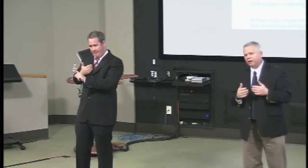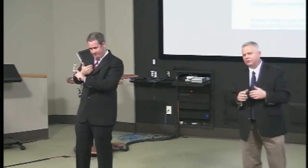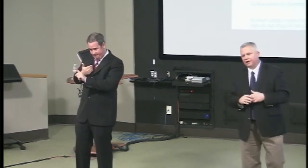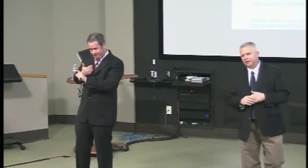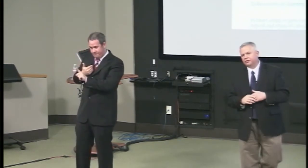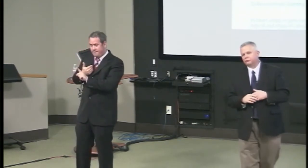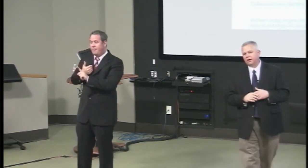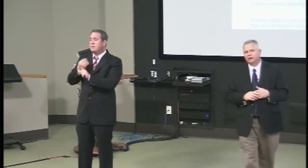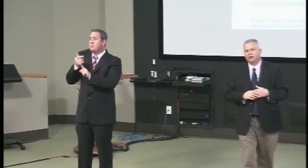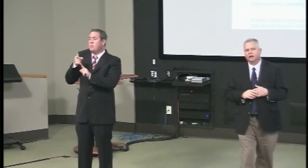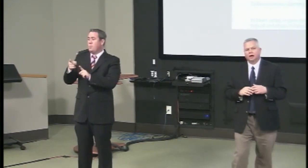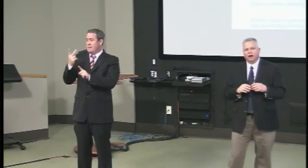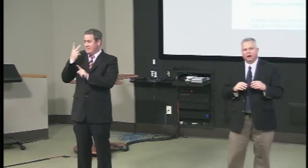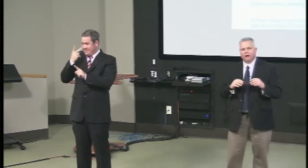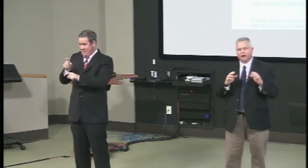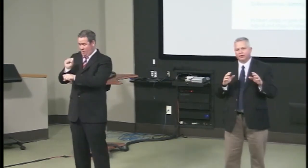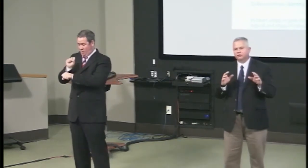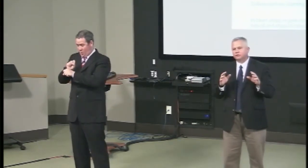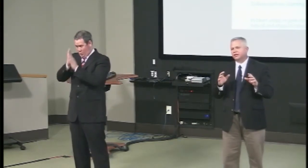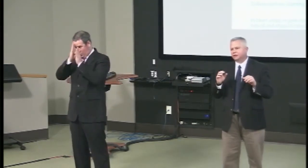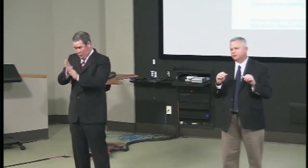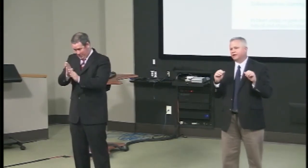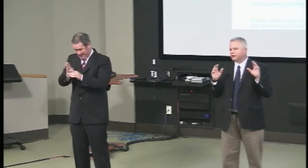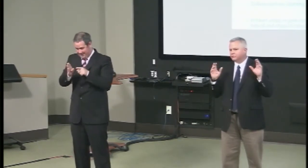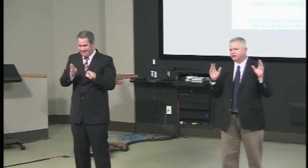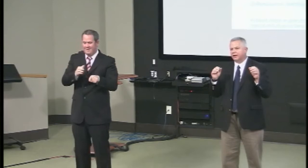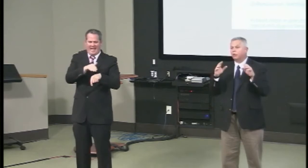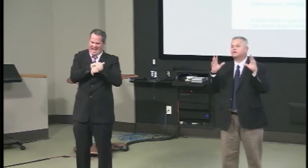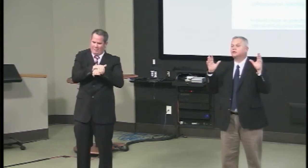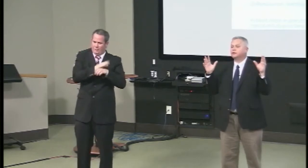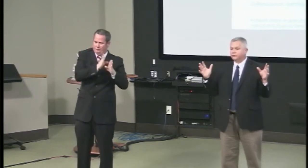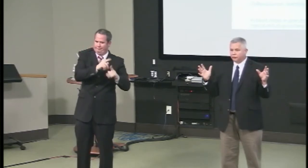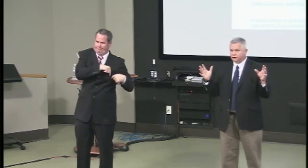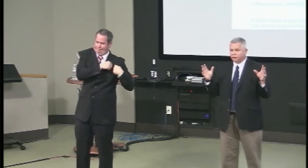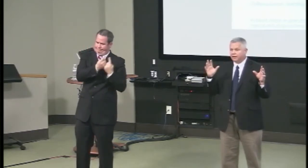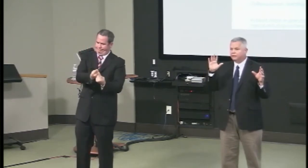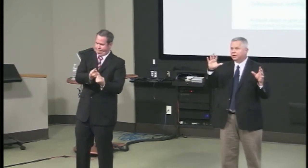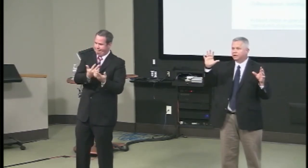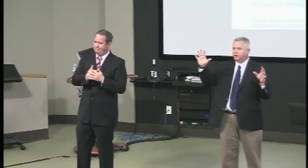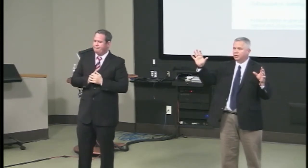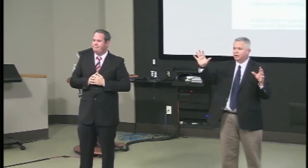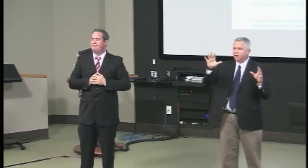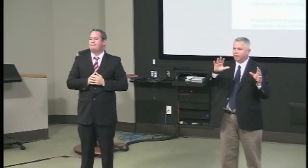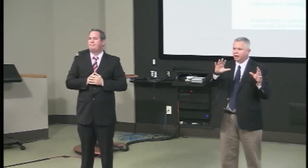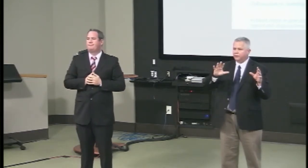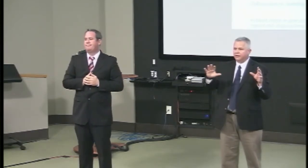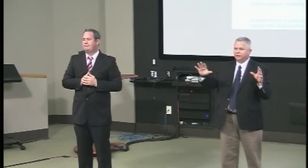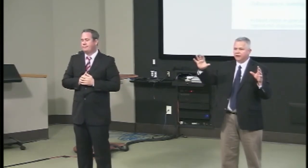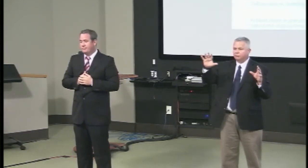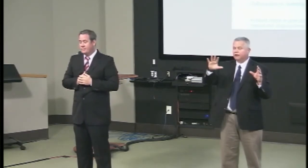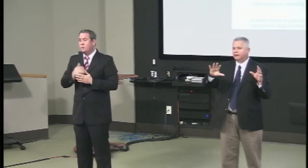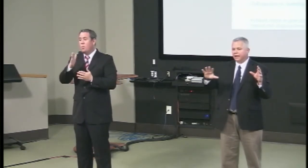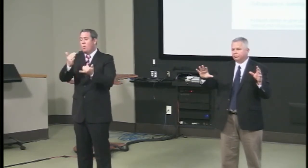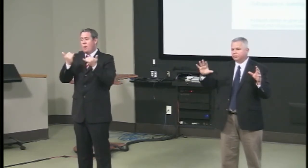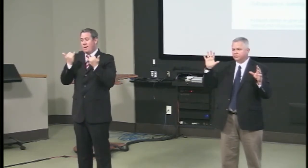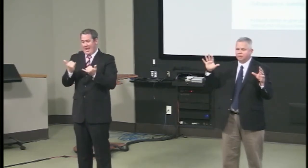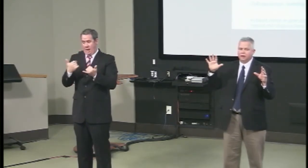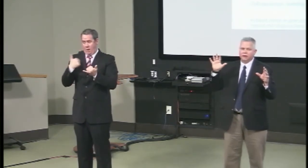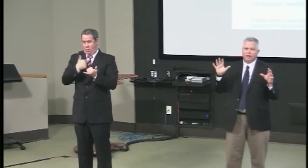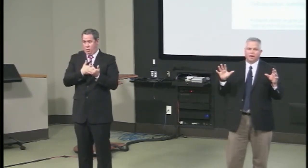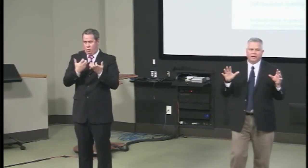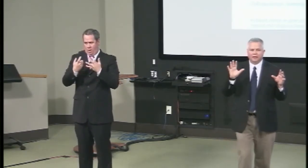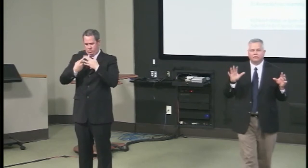lab, our lab as well, are interested in trying to understand what's universal, even in written